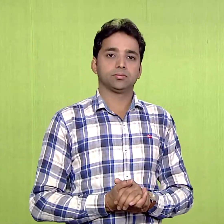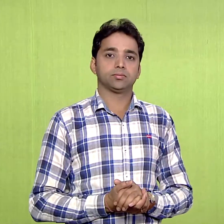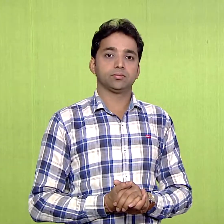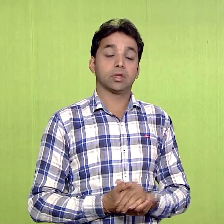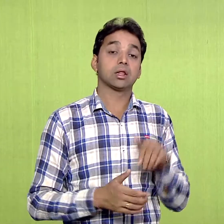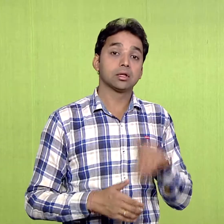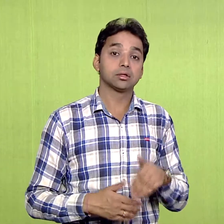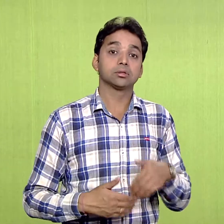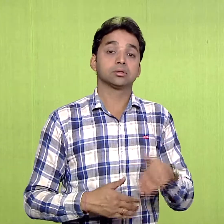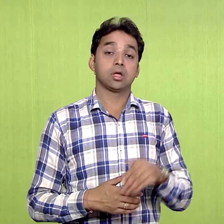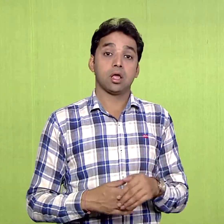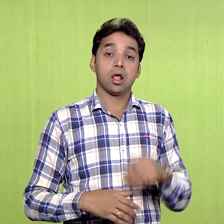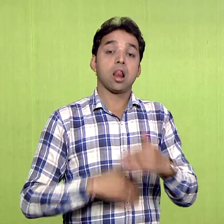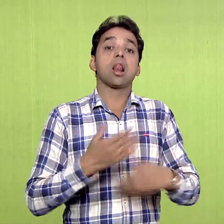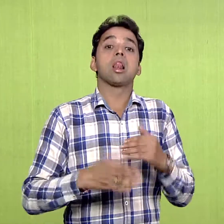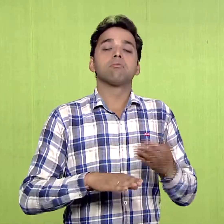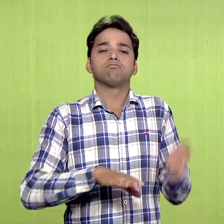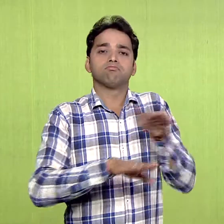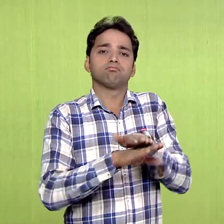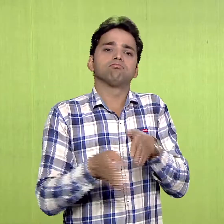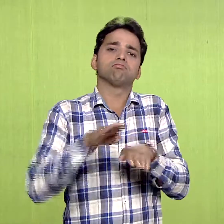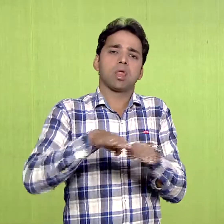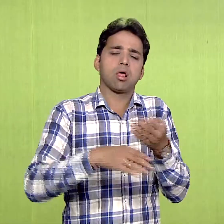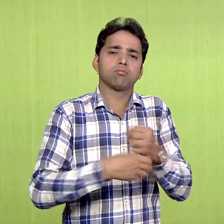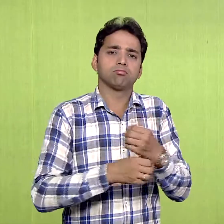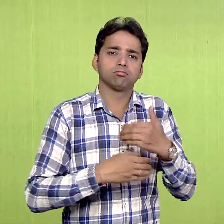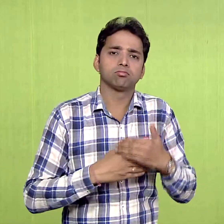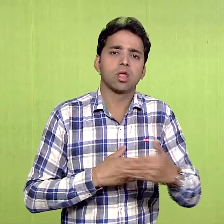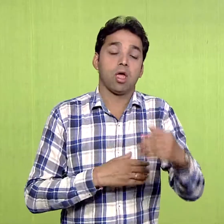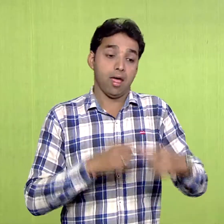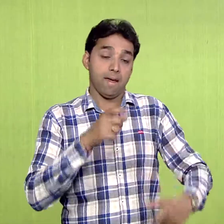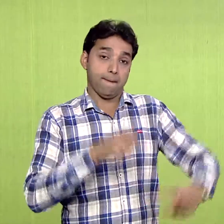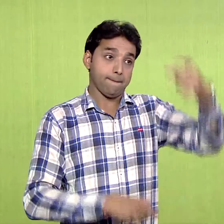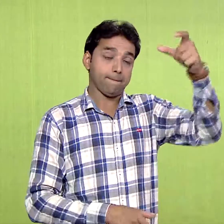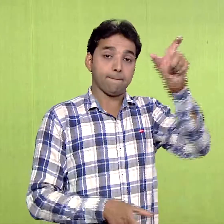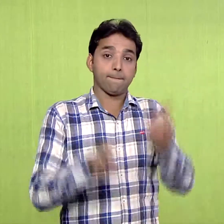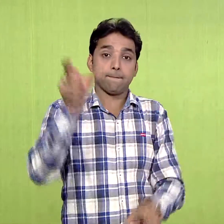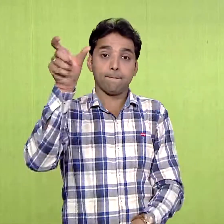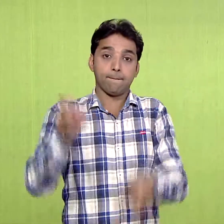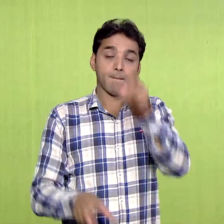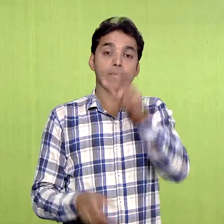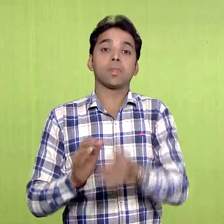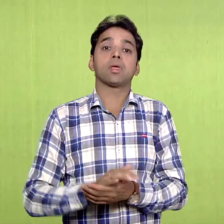Thus, layers upon layers of settlements and buildings were found during the